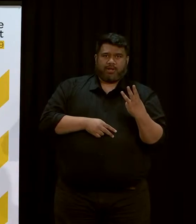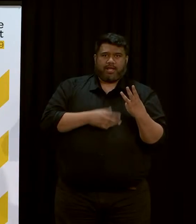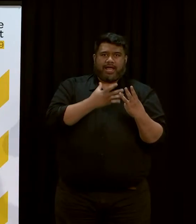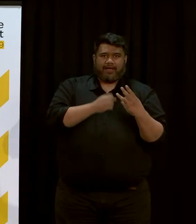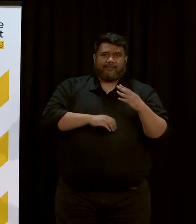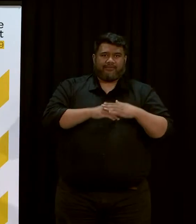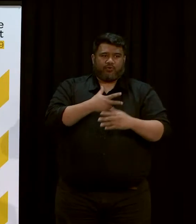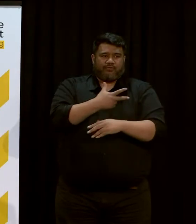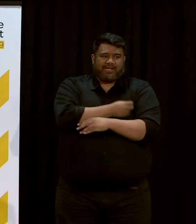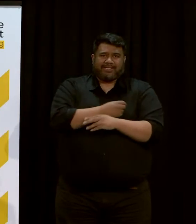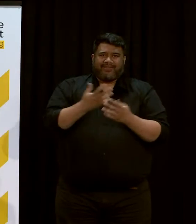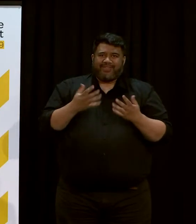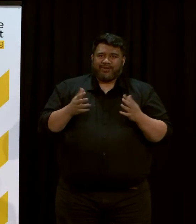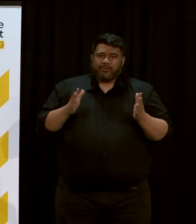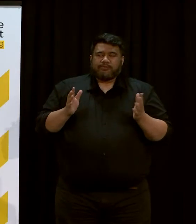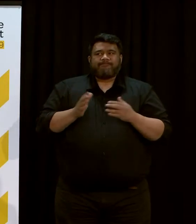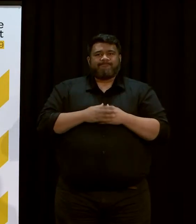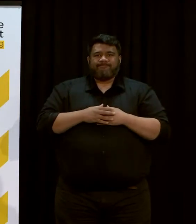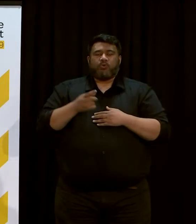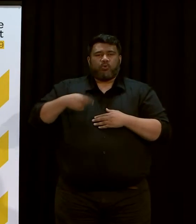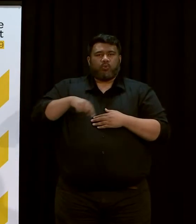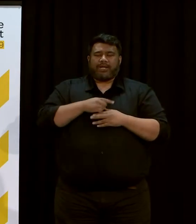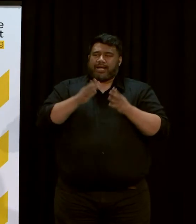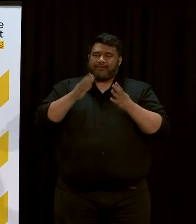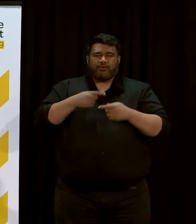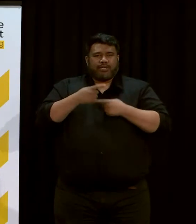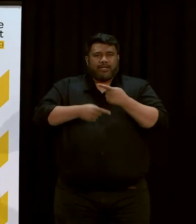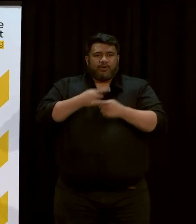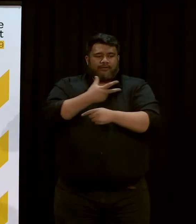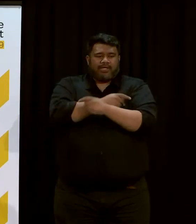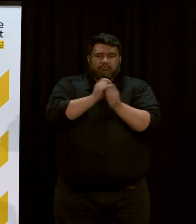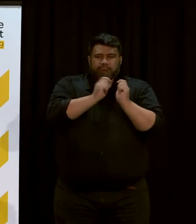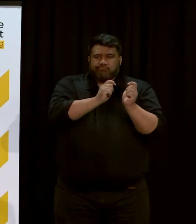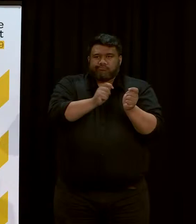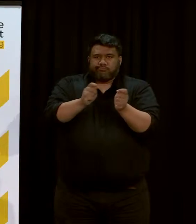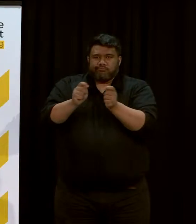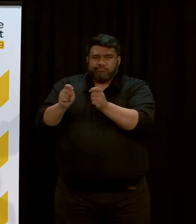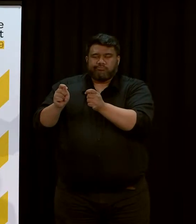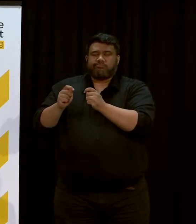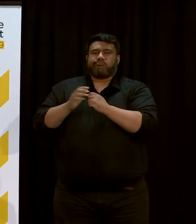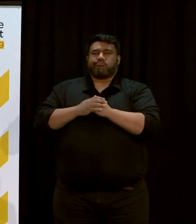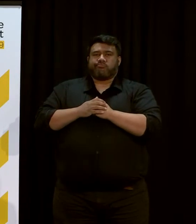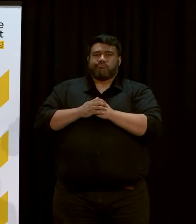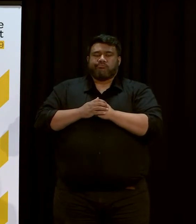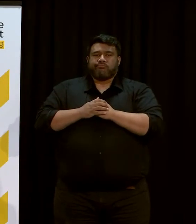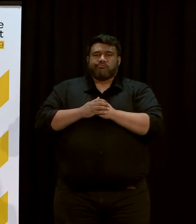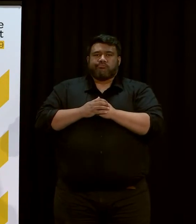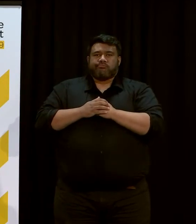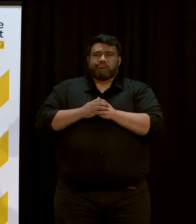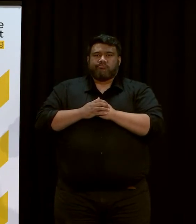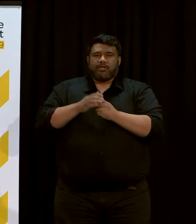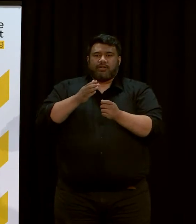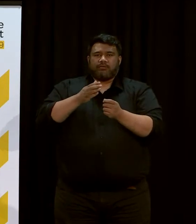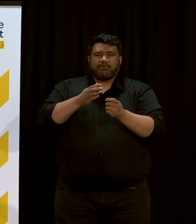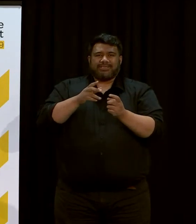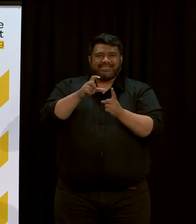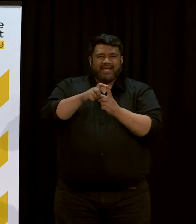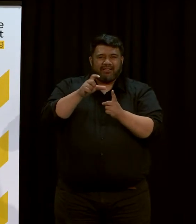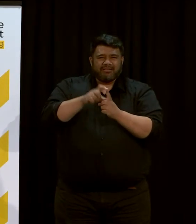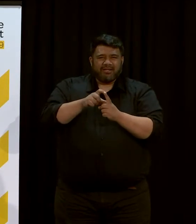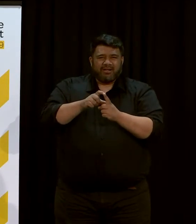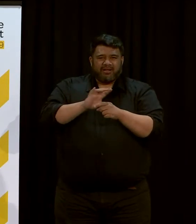restrictions and vaccinations, because with Delta, we cannot rely on just one. If we get this right, if